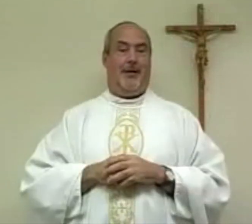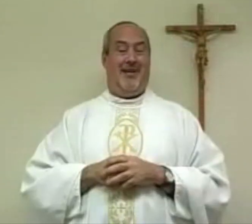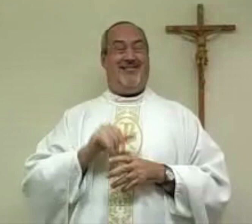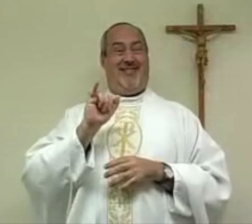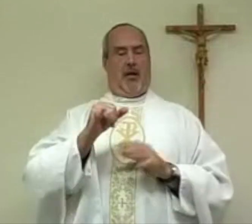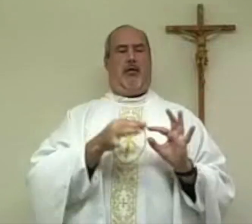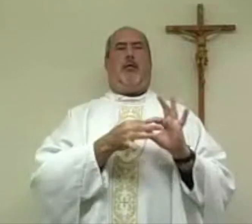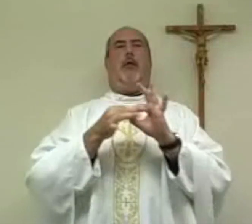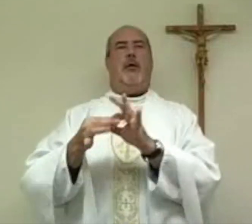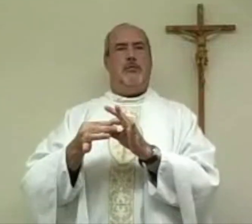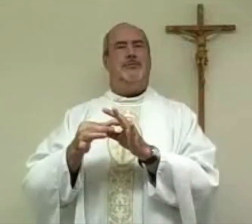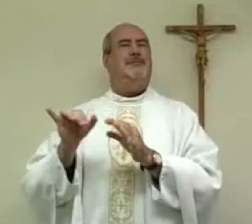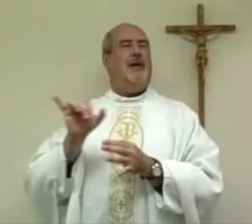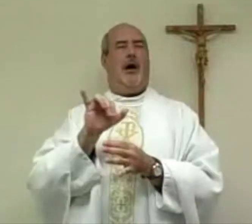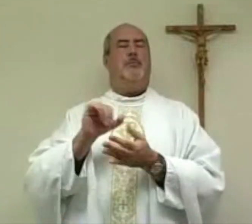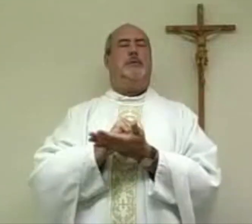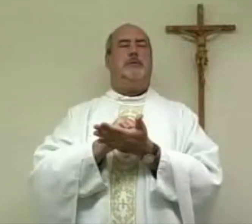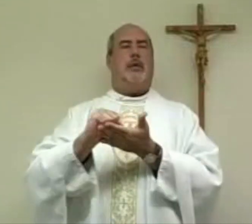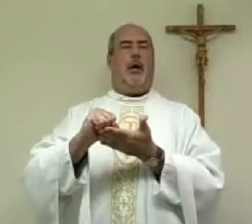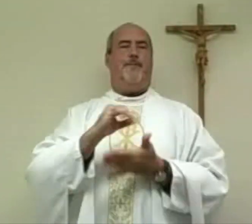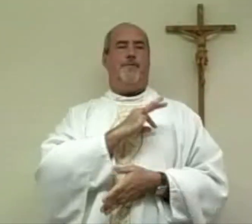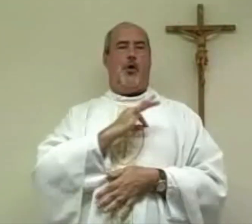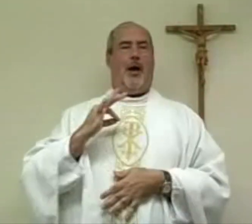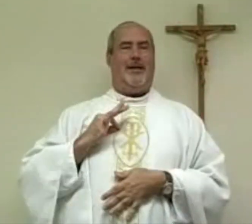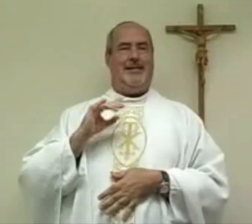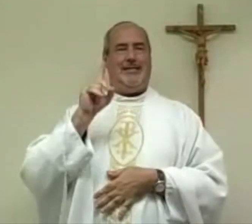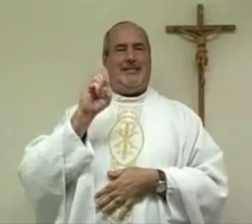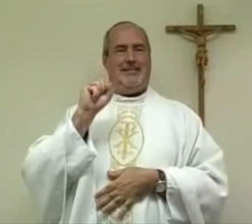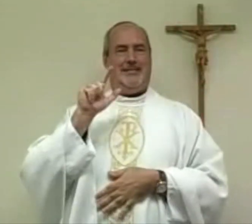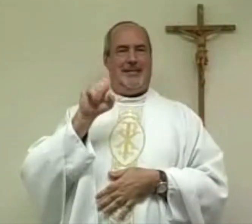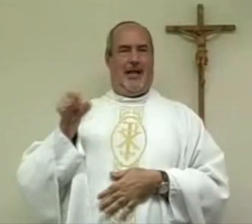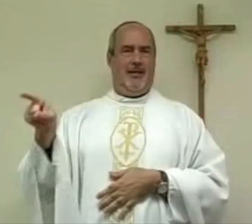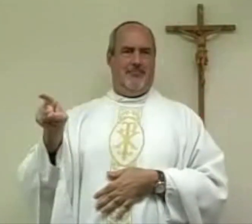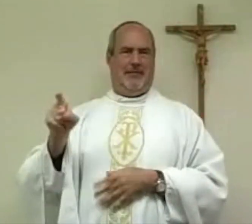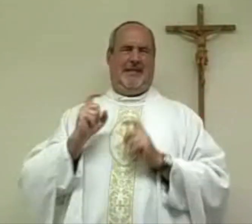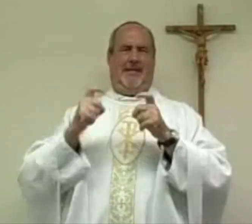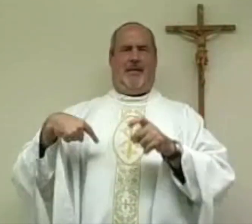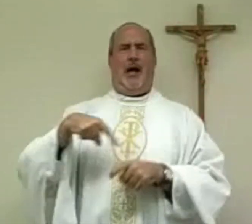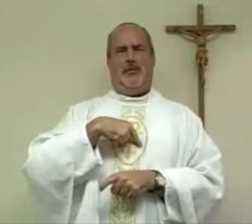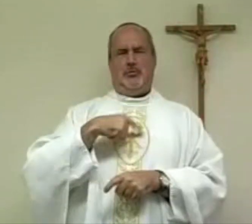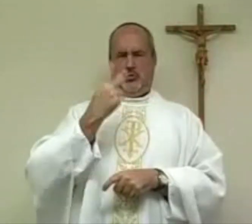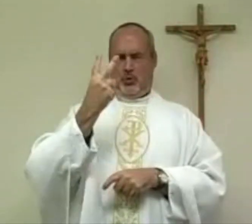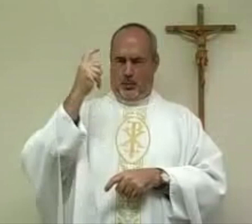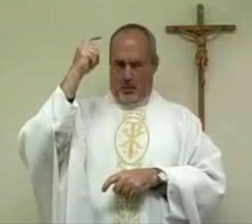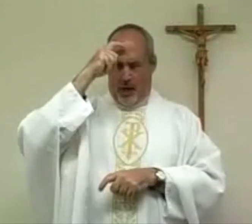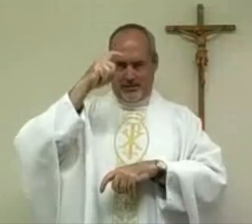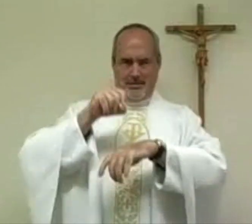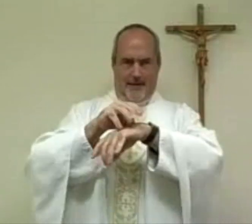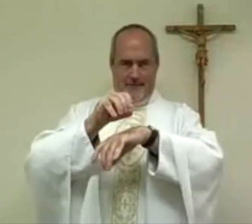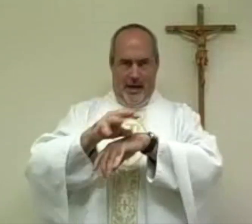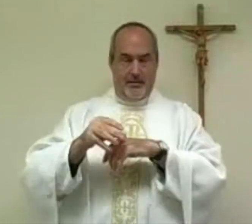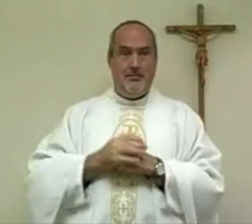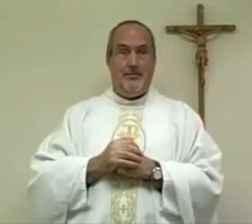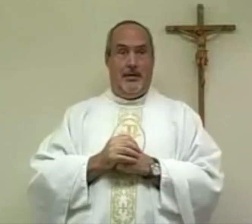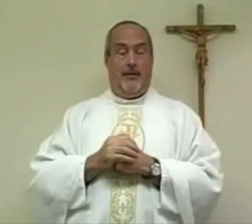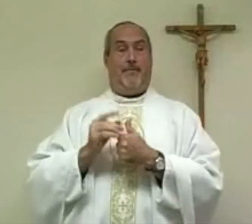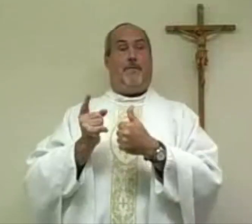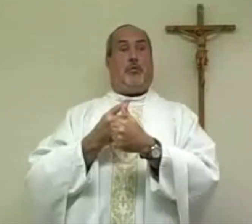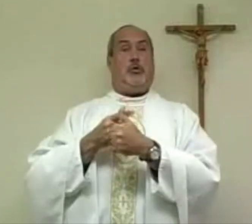wonderful example of not giving up. And this also relates to a couple things that St. Francis de Sales